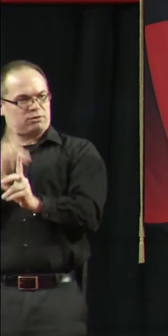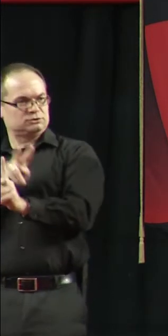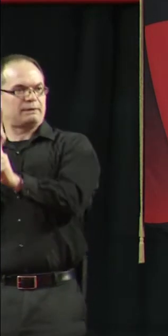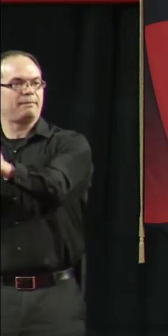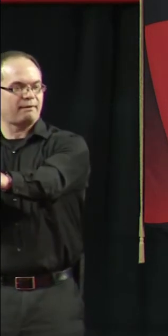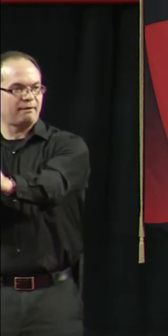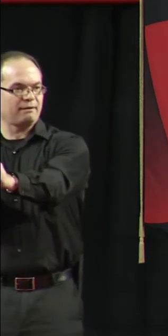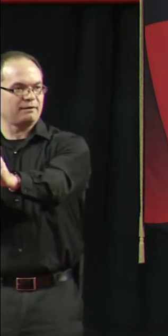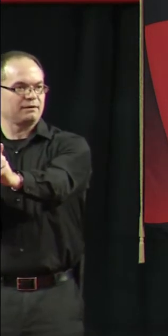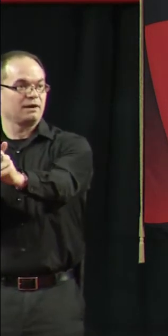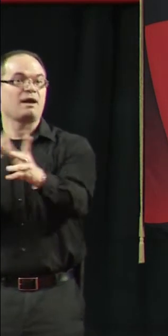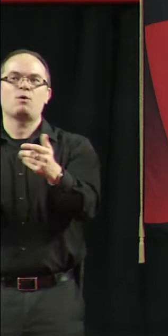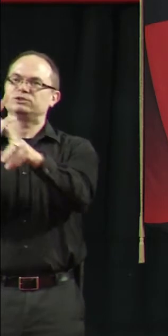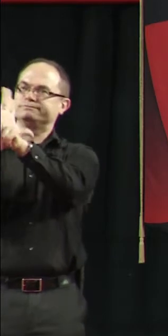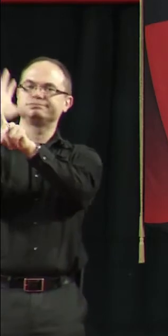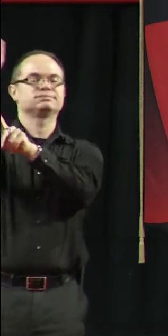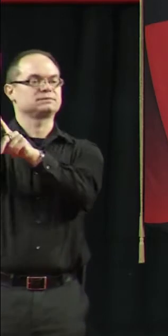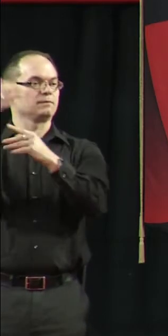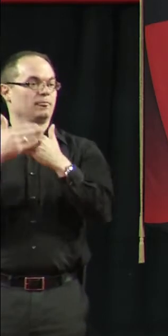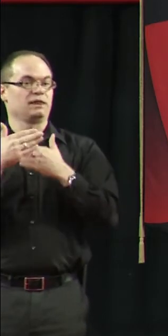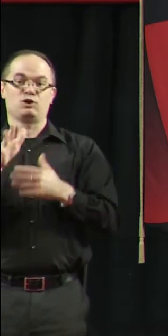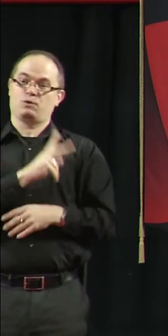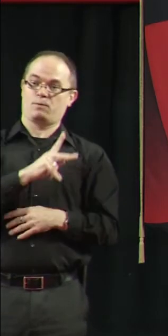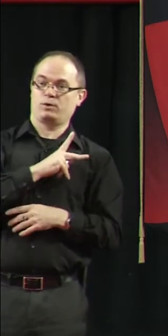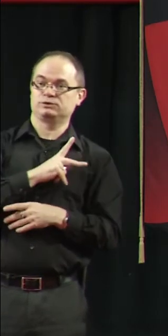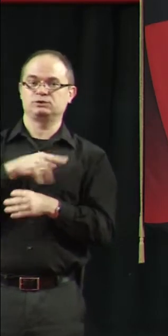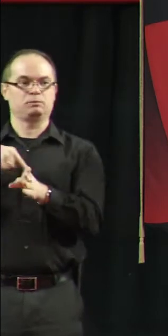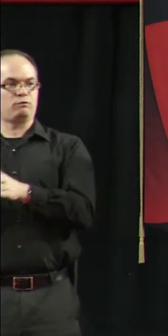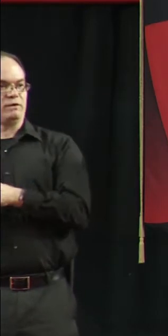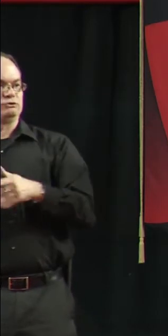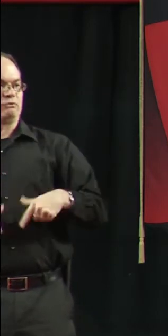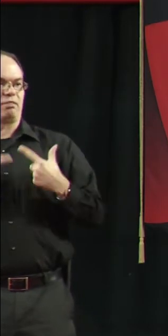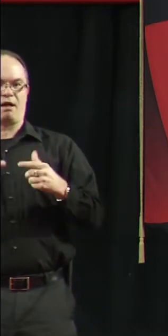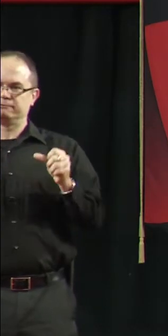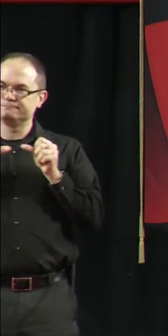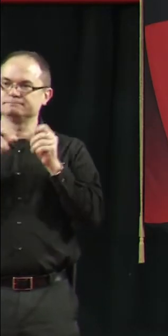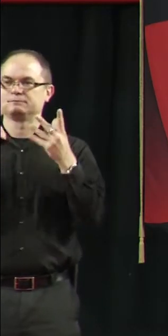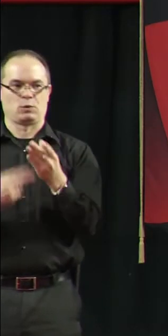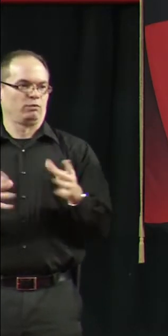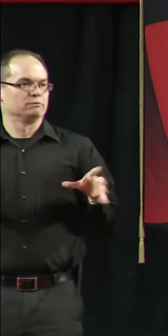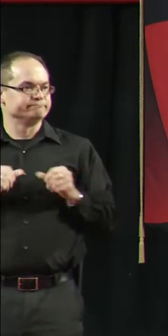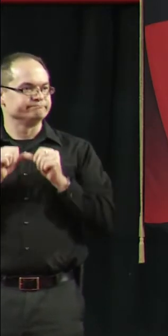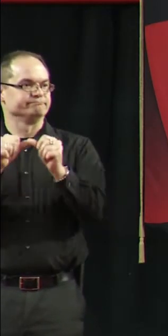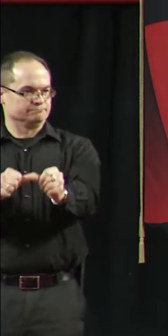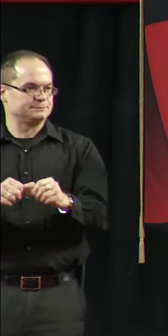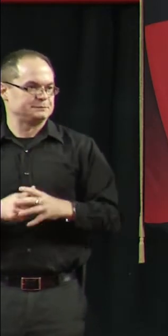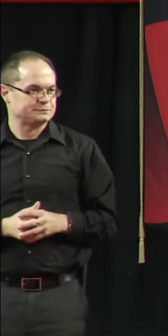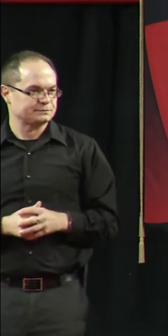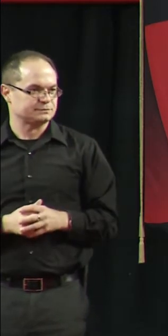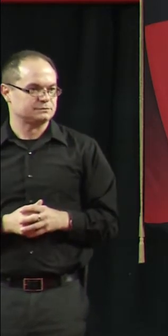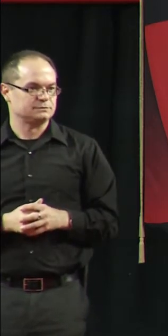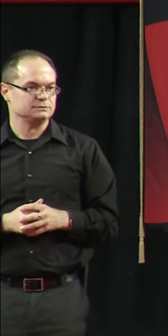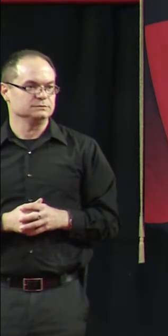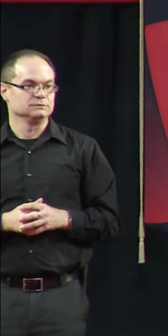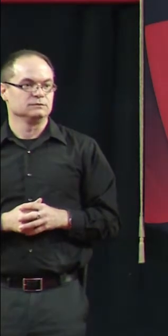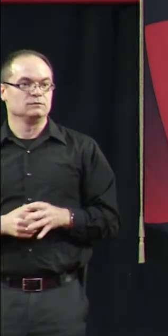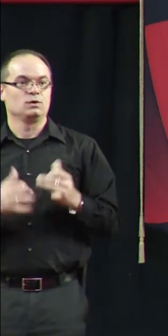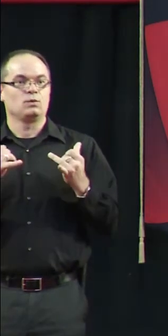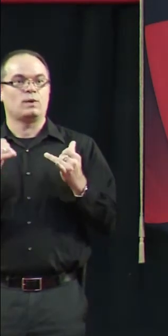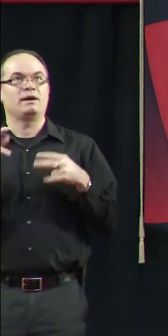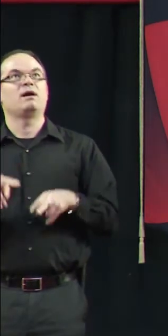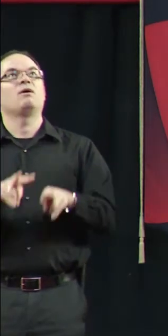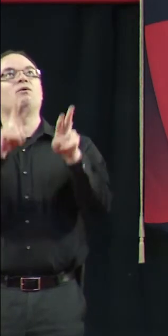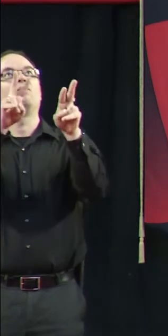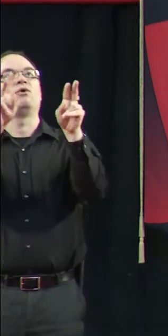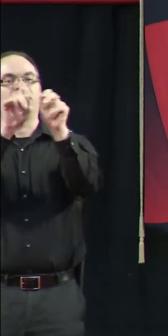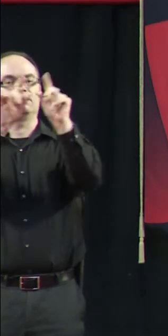to excel throughout your personal and professional lives. Please turn your attention to the